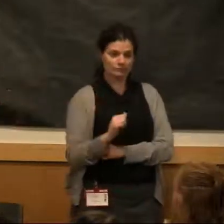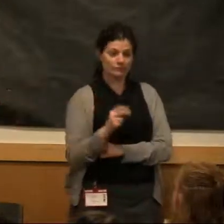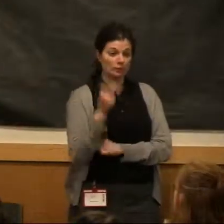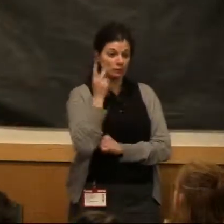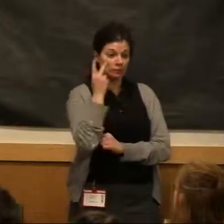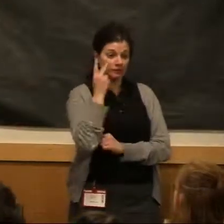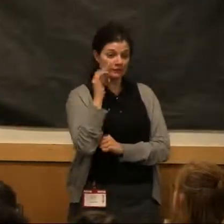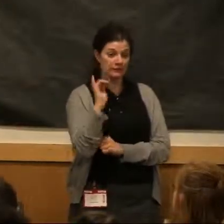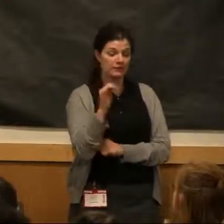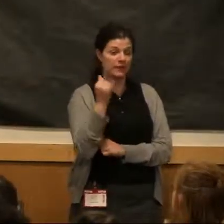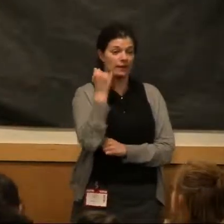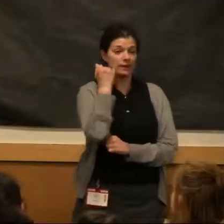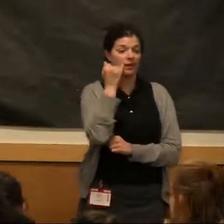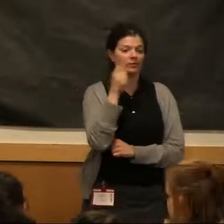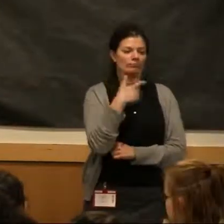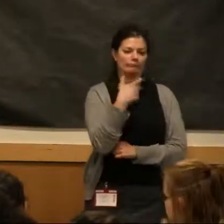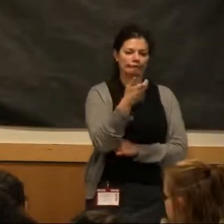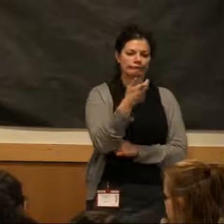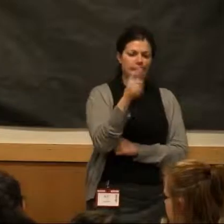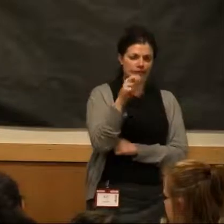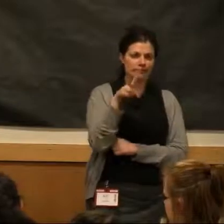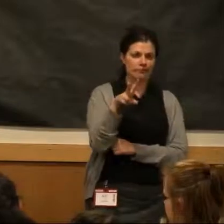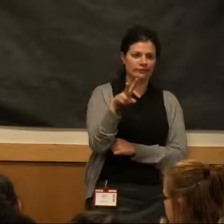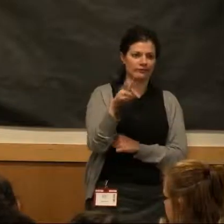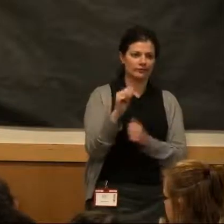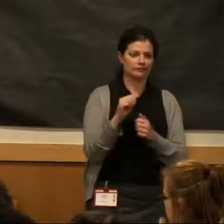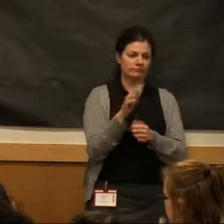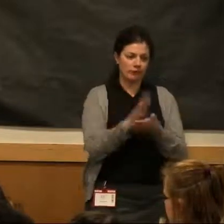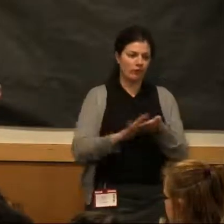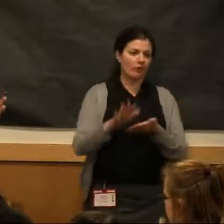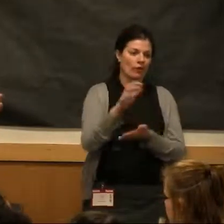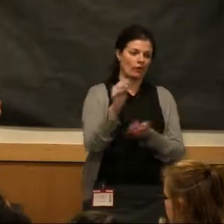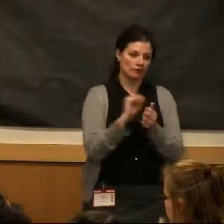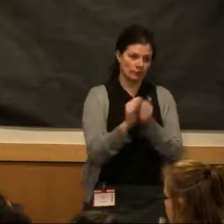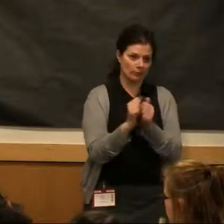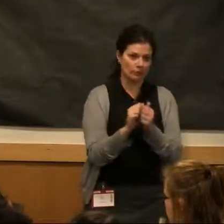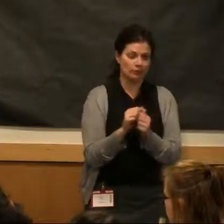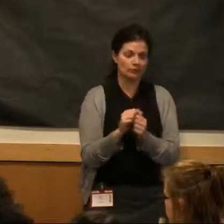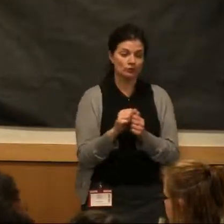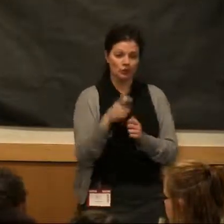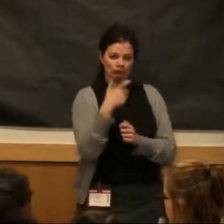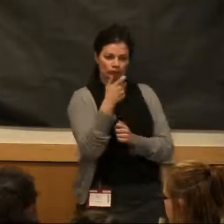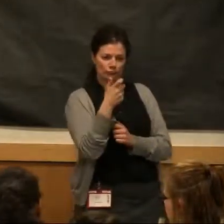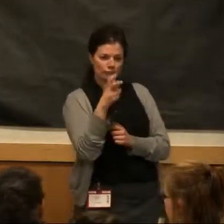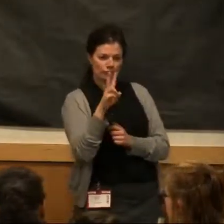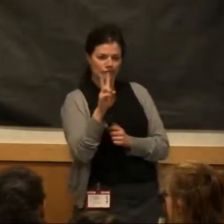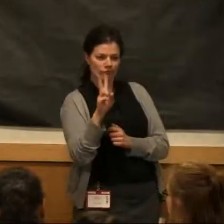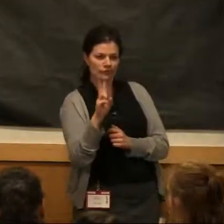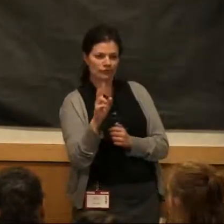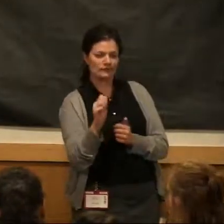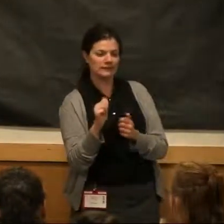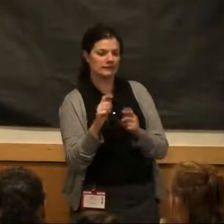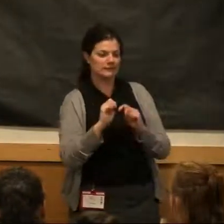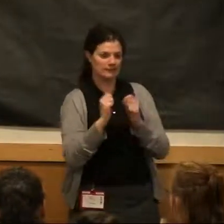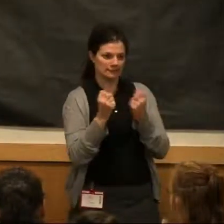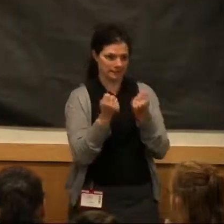see if you watch college sports on TV. You're watching varsity teams compete in intercollegiate